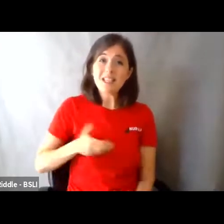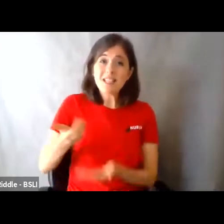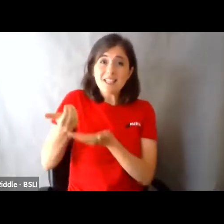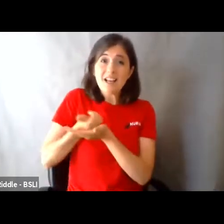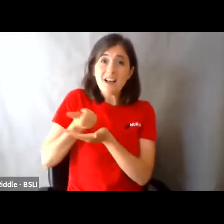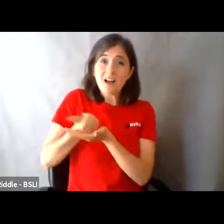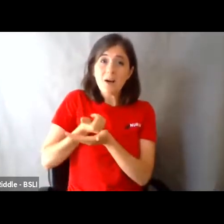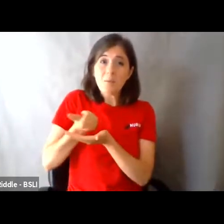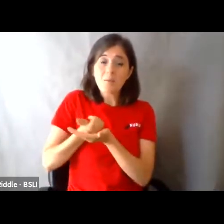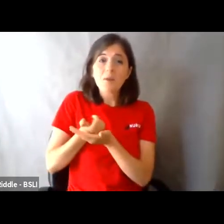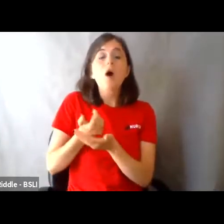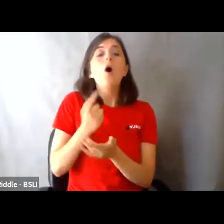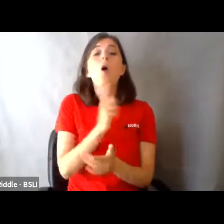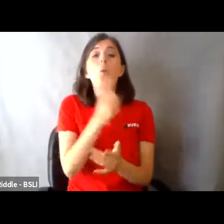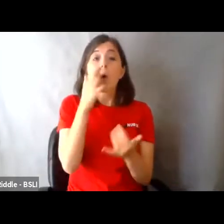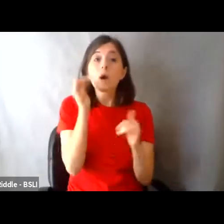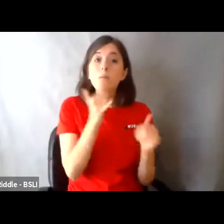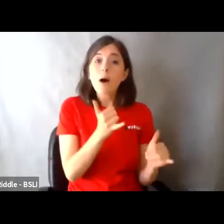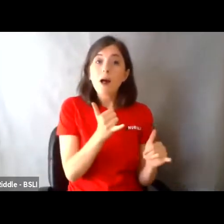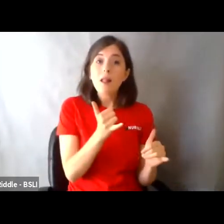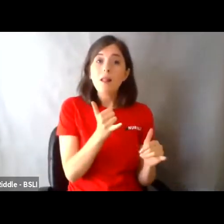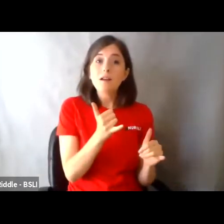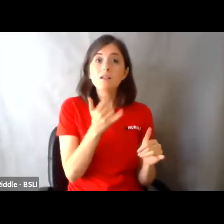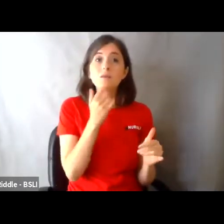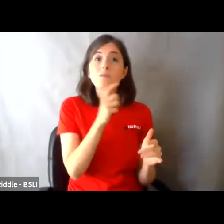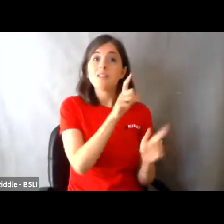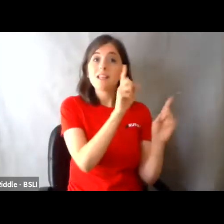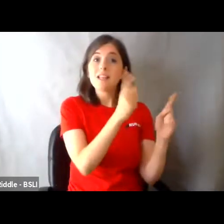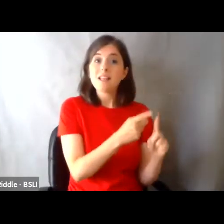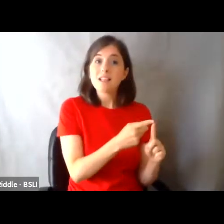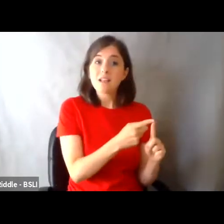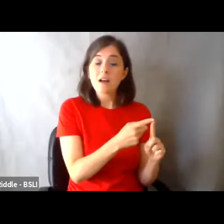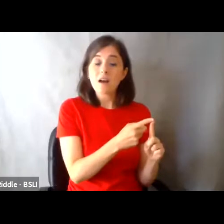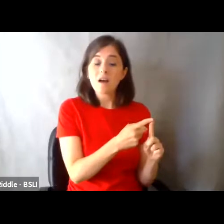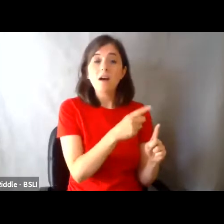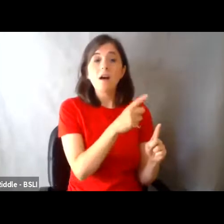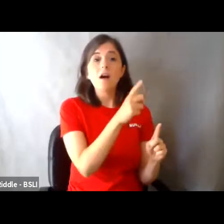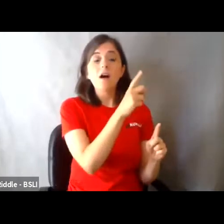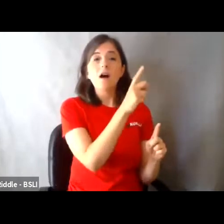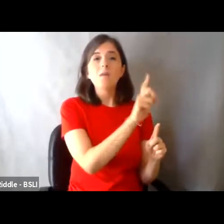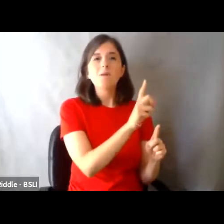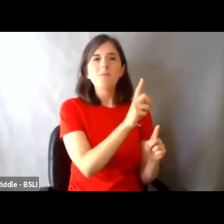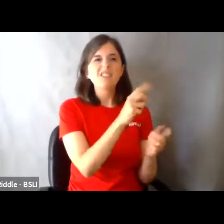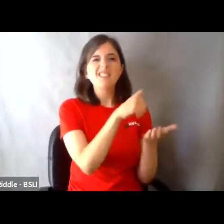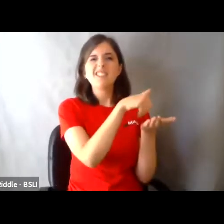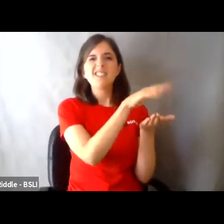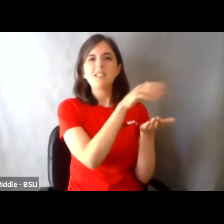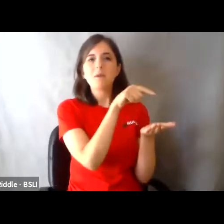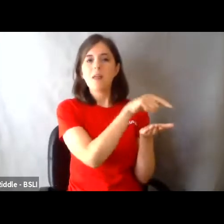One of the pilots that happened was in India, and people seem to dismiss that